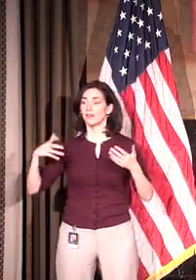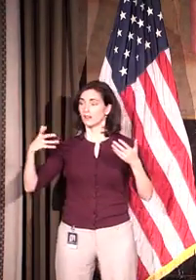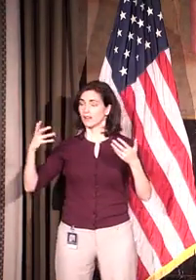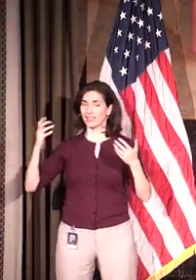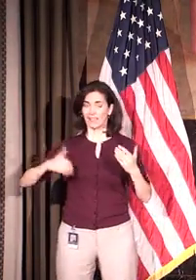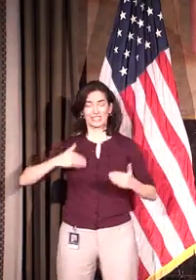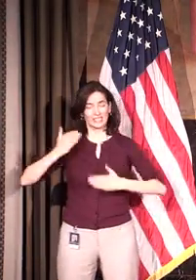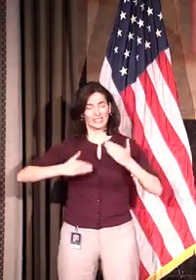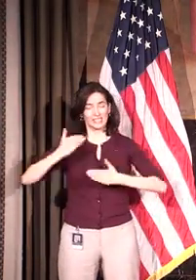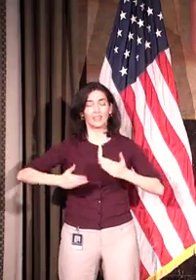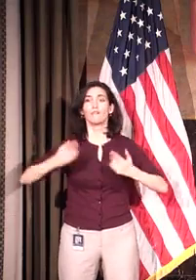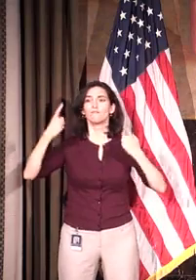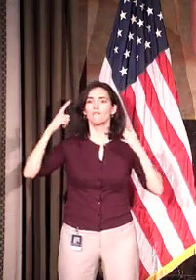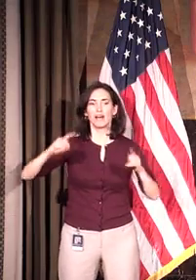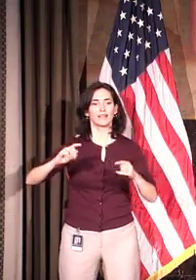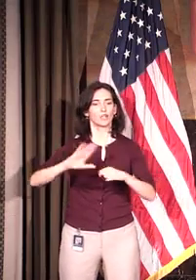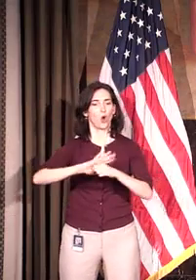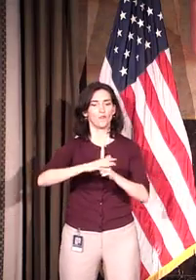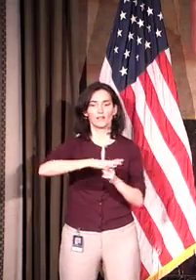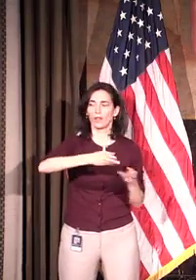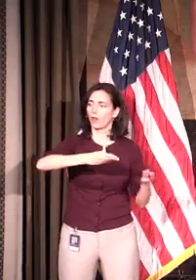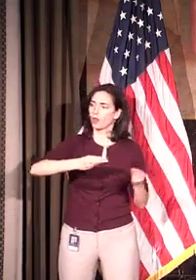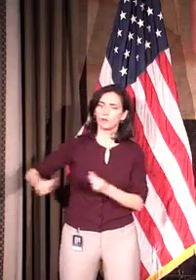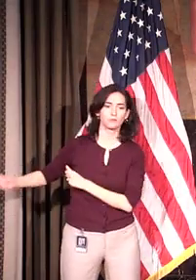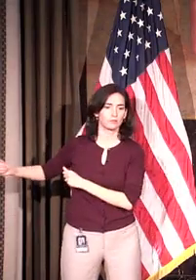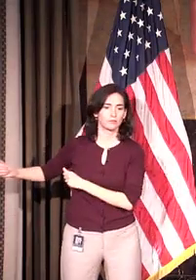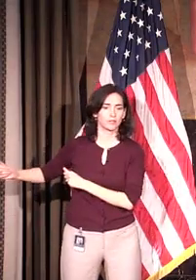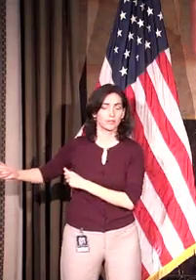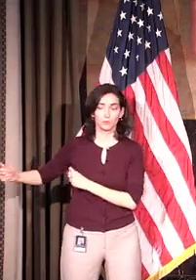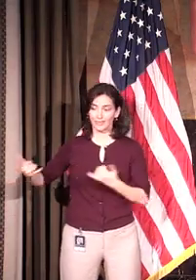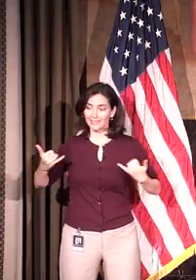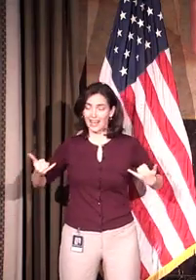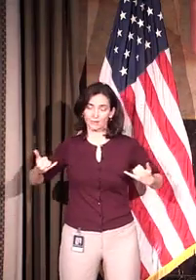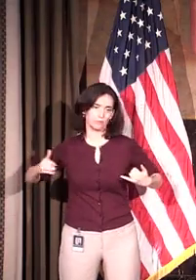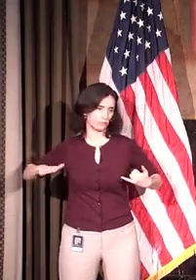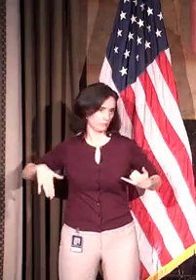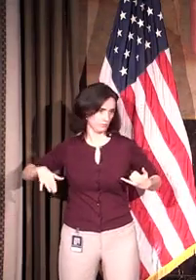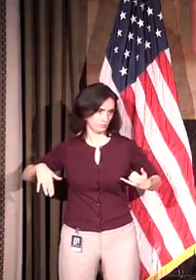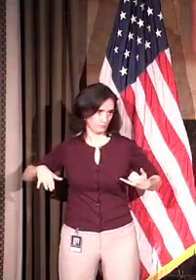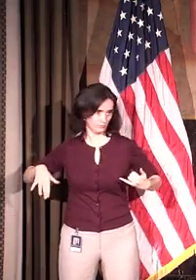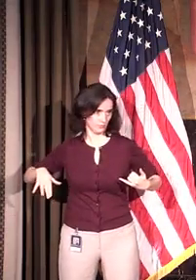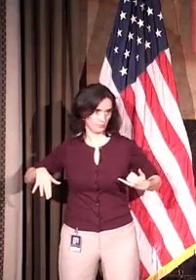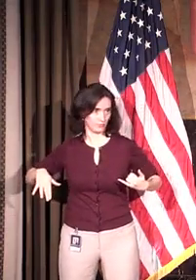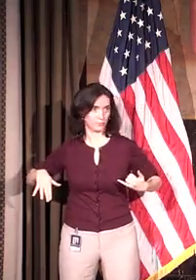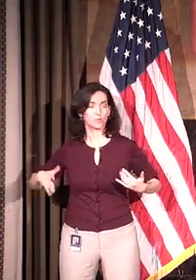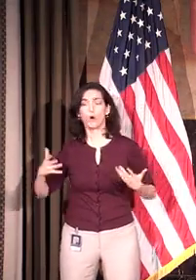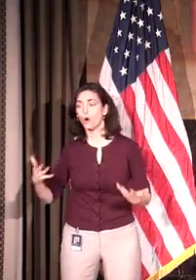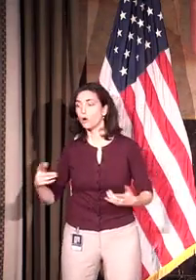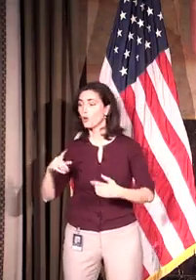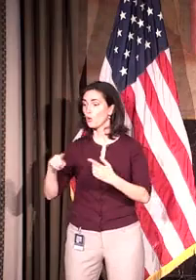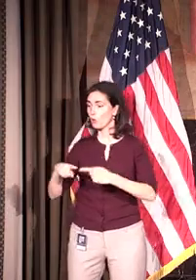rearview mirror. But we are not there. And when you make progress, that is